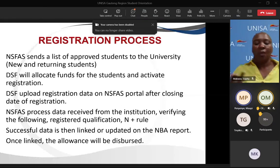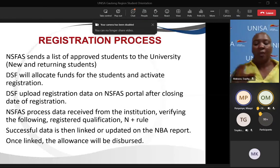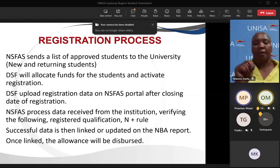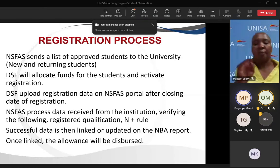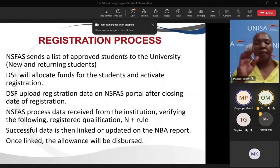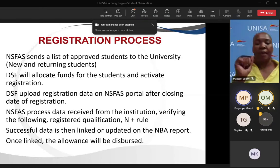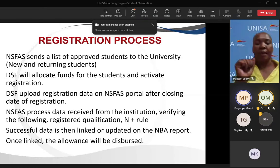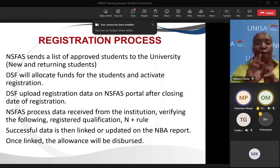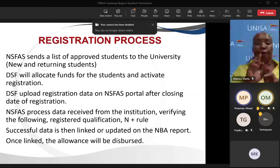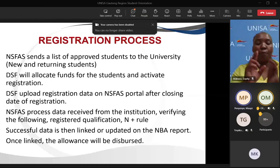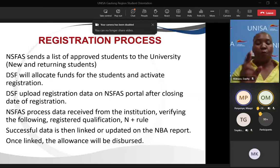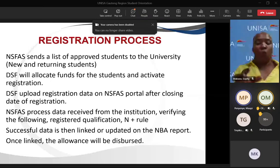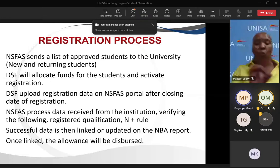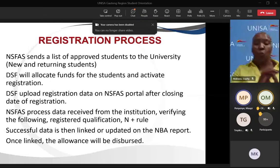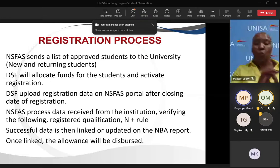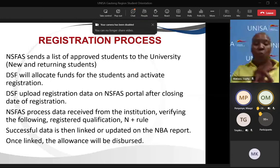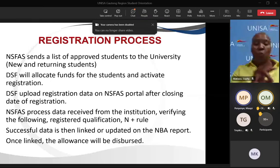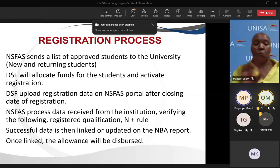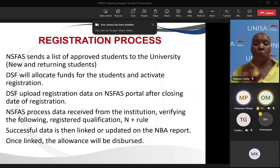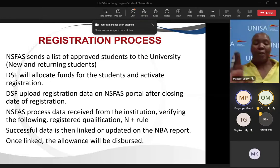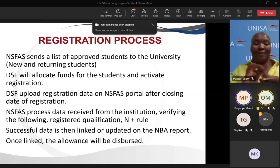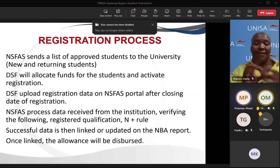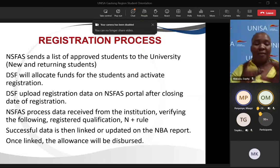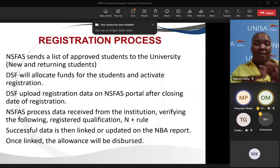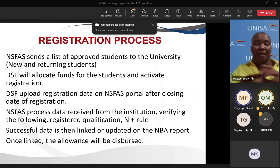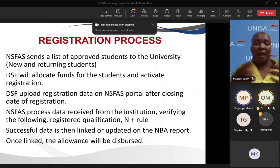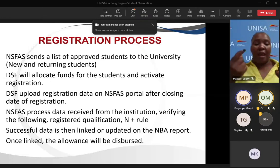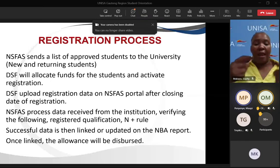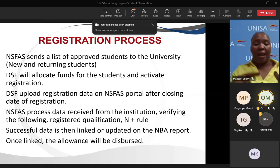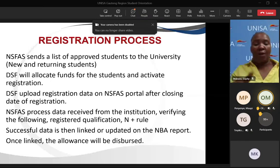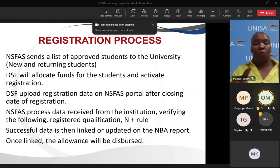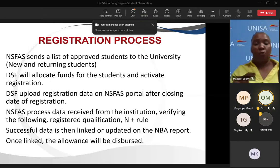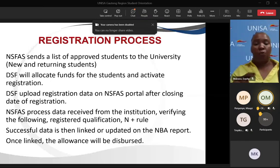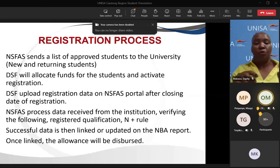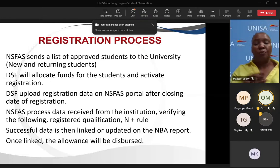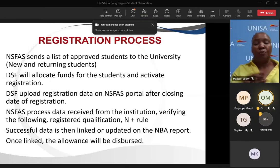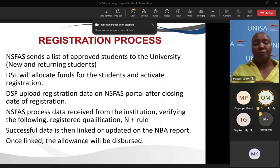once linked the allowances will be dispersed